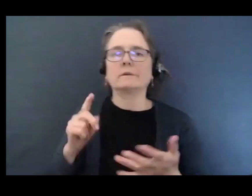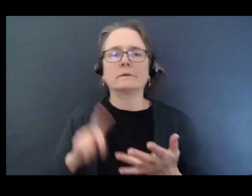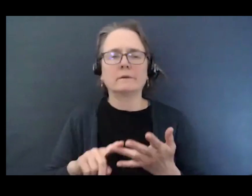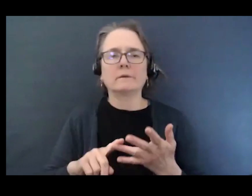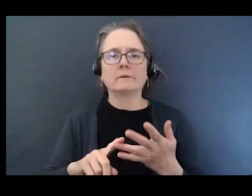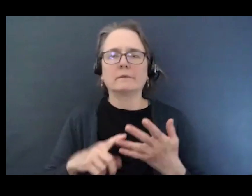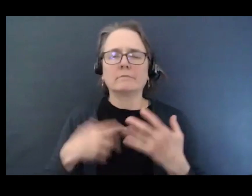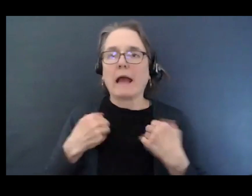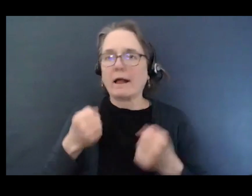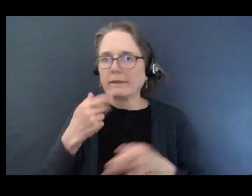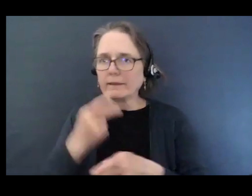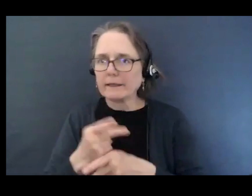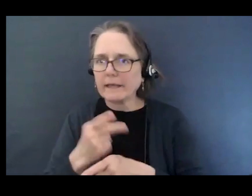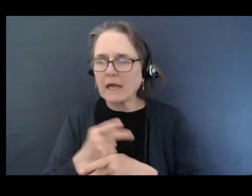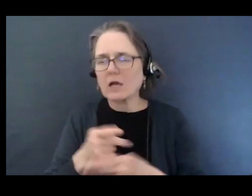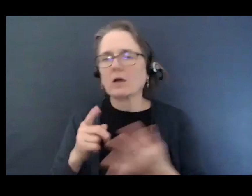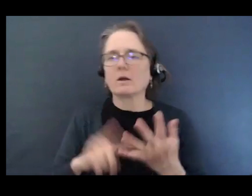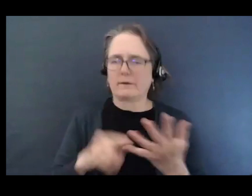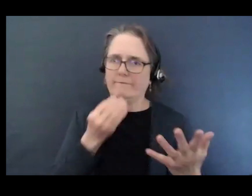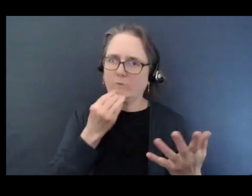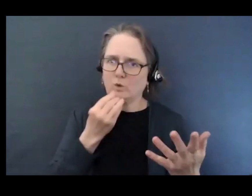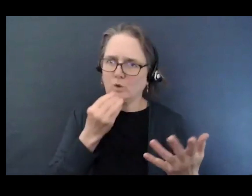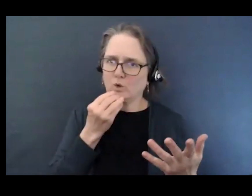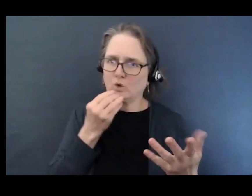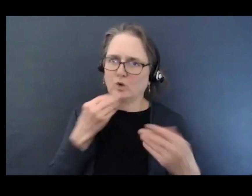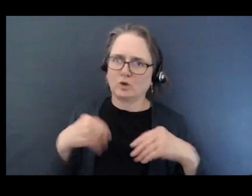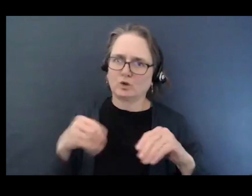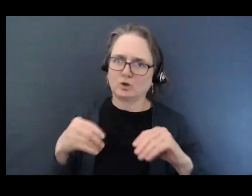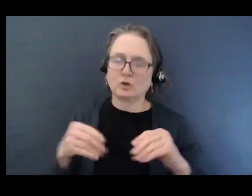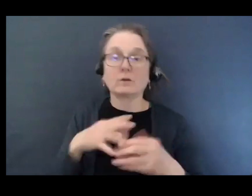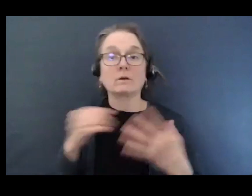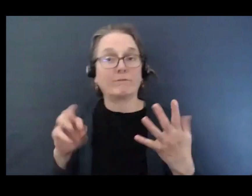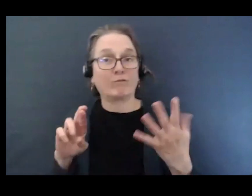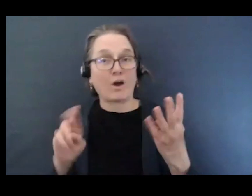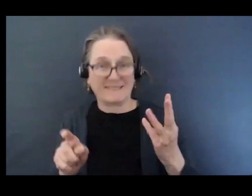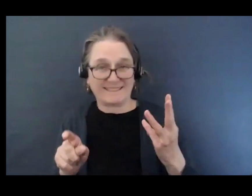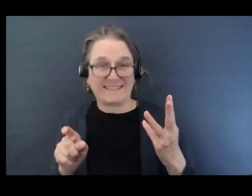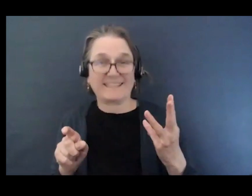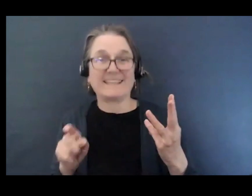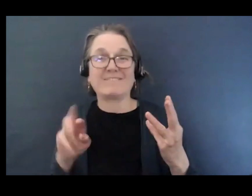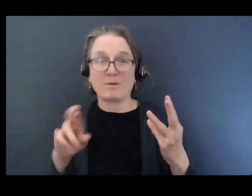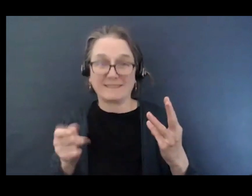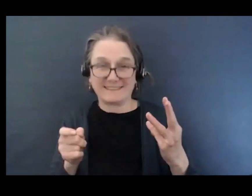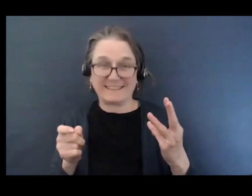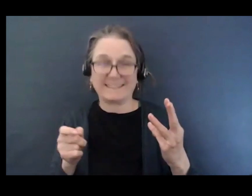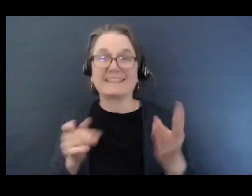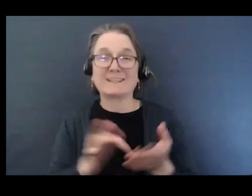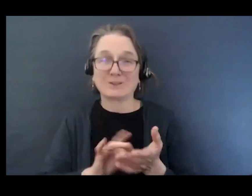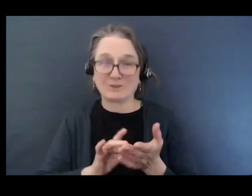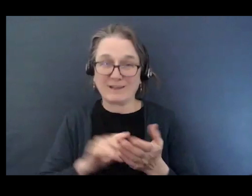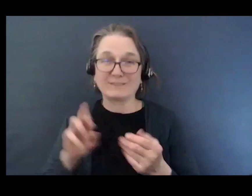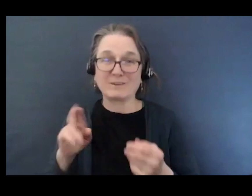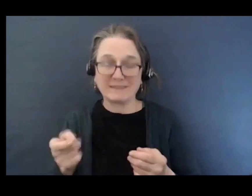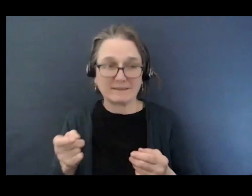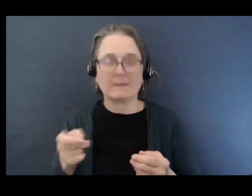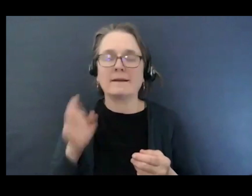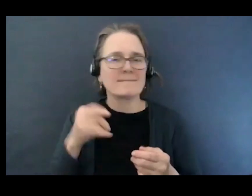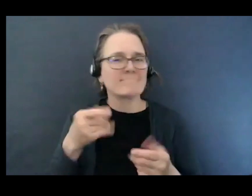grocery pharmacies. And you have to really address these networks individually.